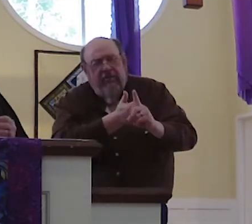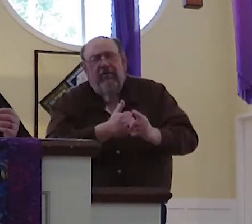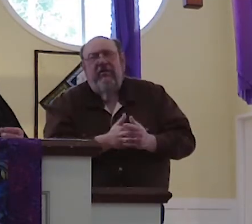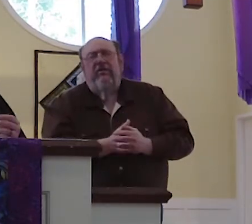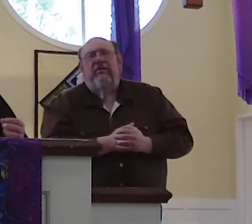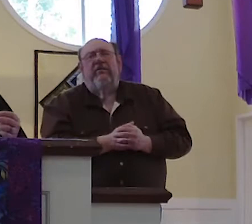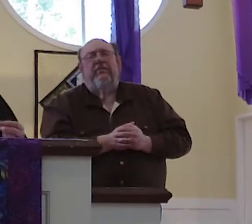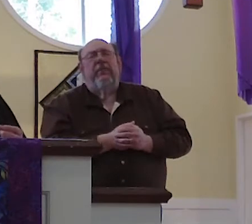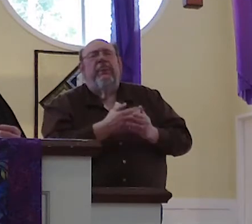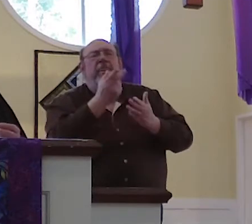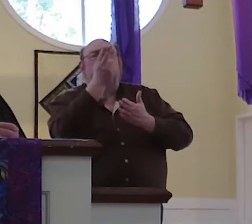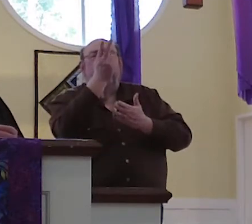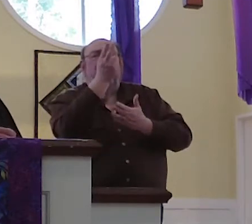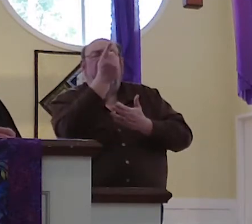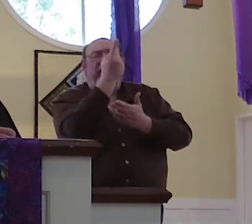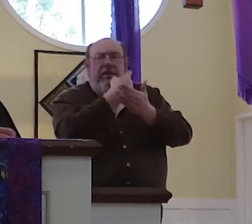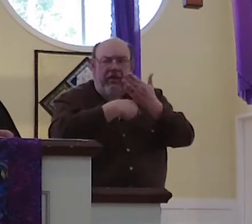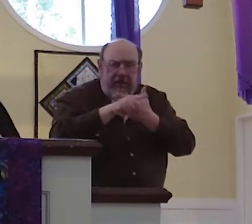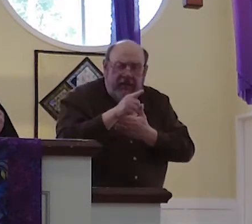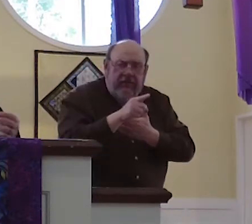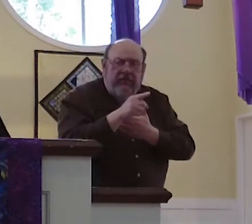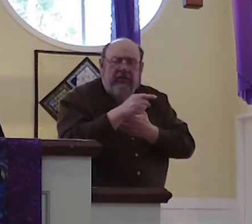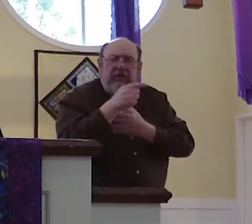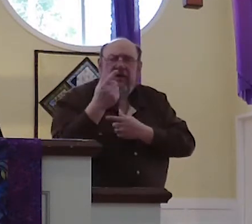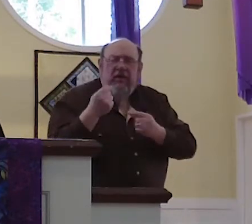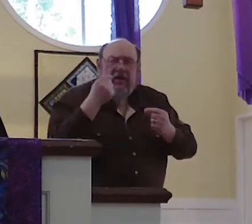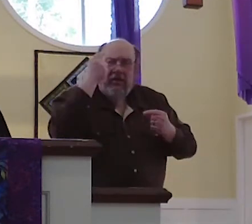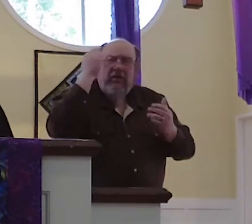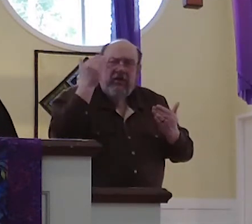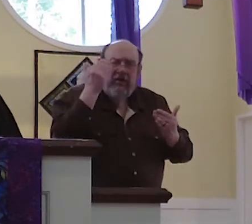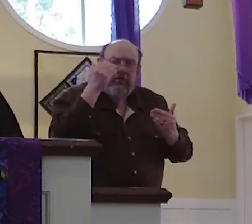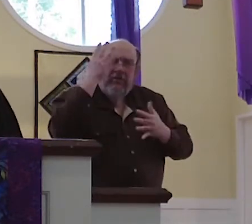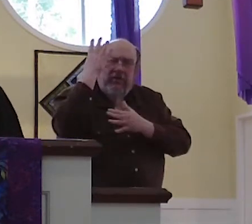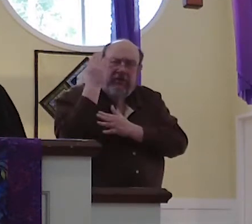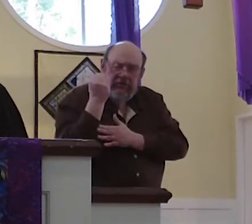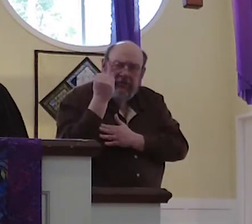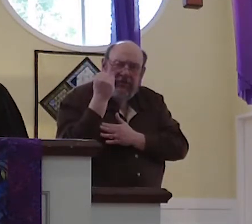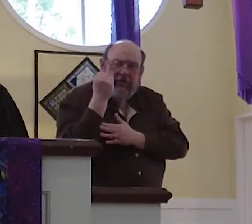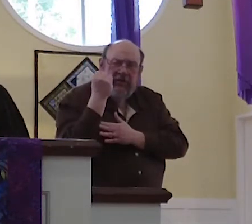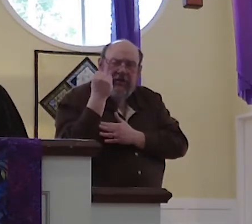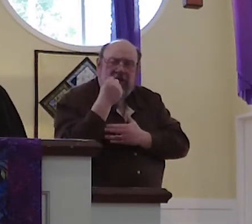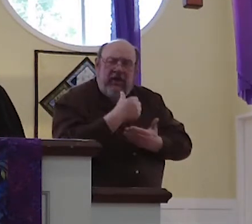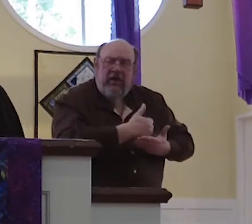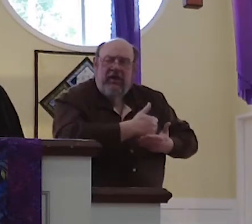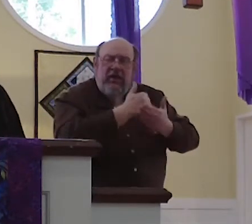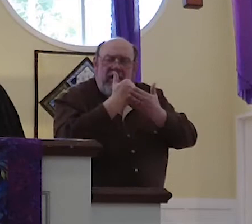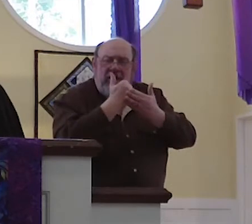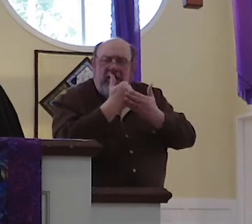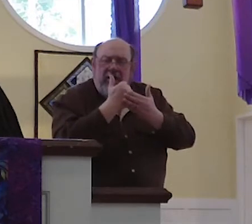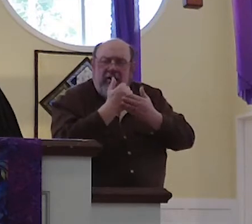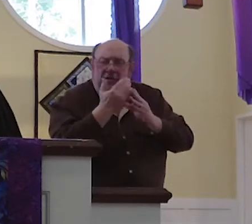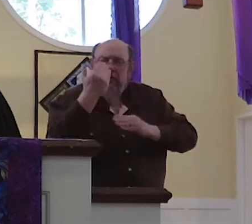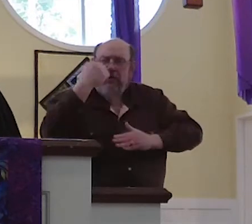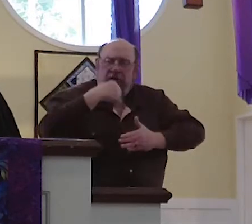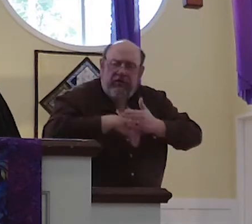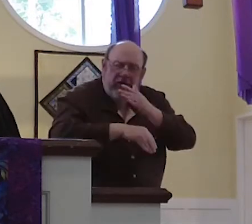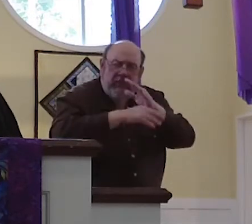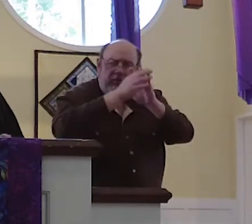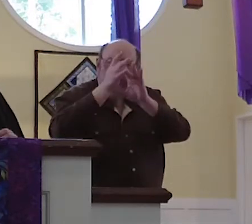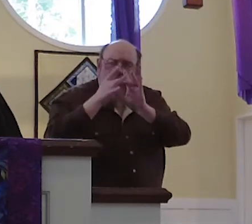Through these next weeks, we'll do just that. And my hope is that the experience will help to lead you to a deeper relationship with the